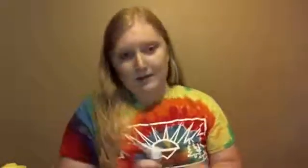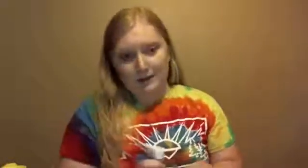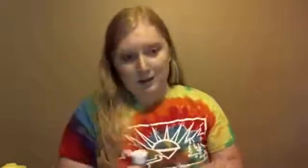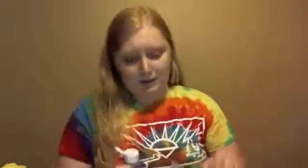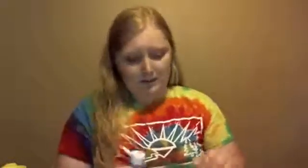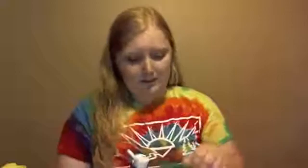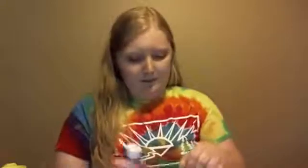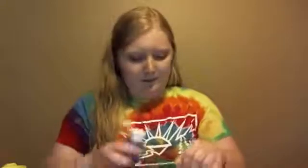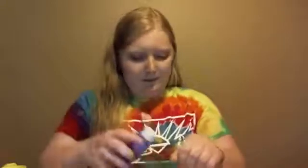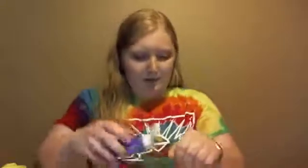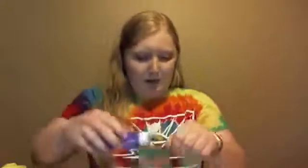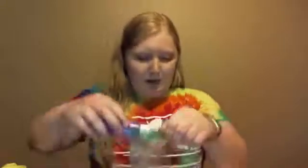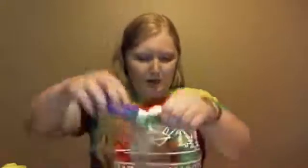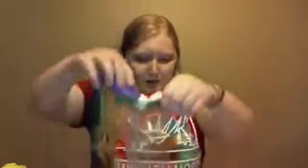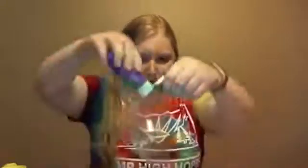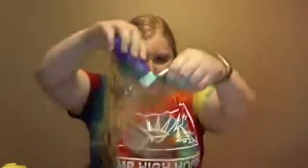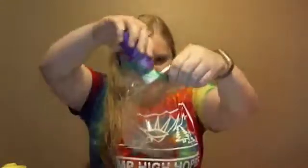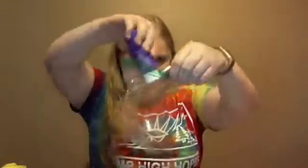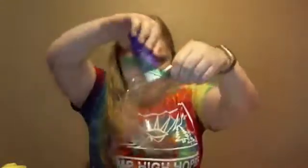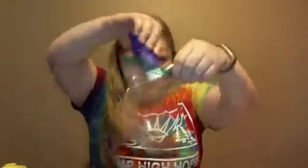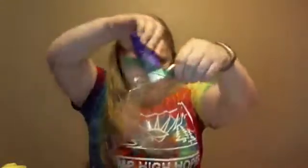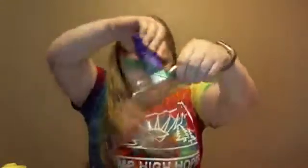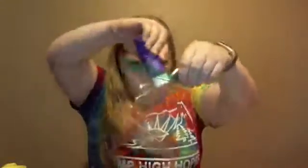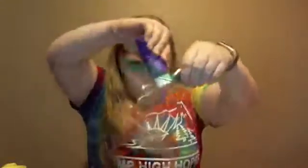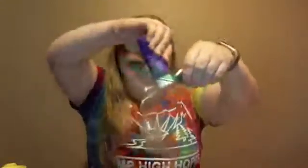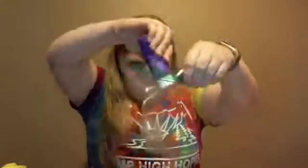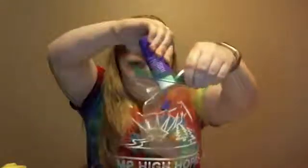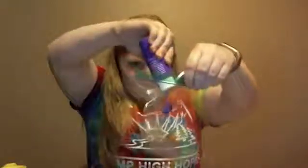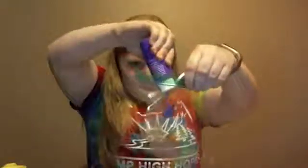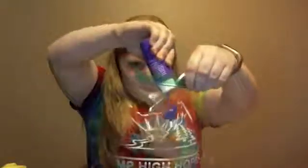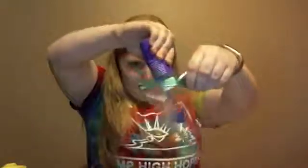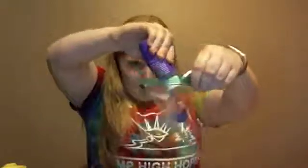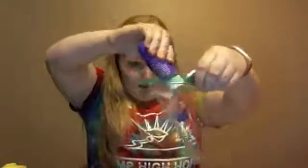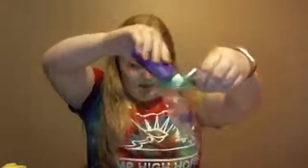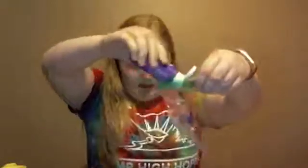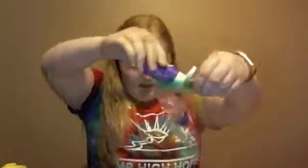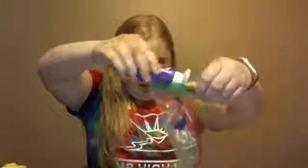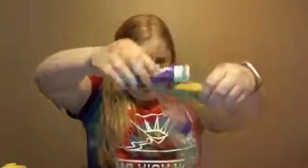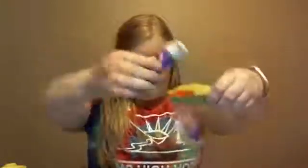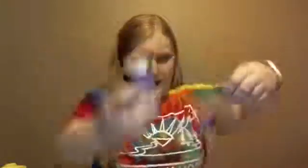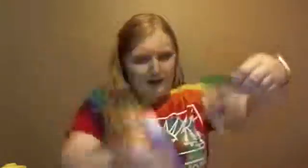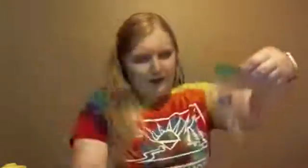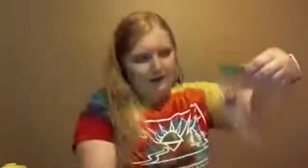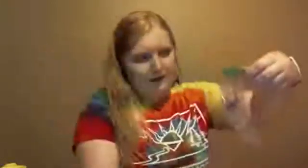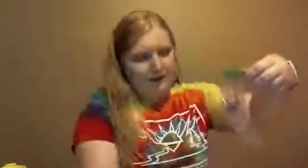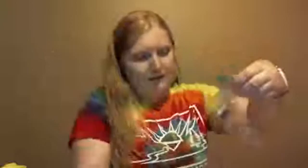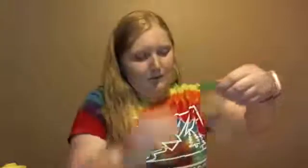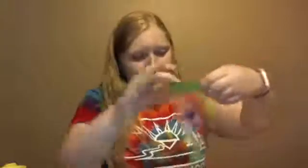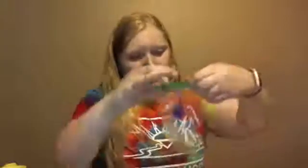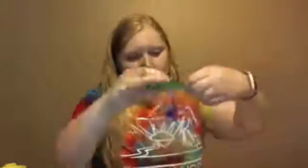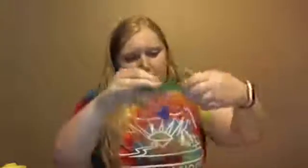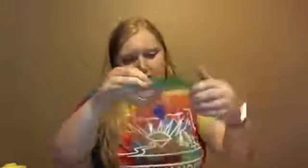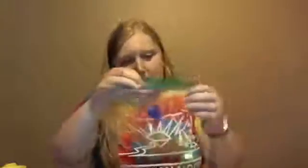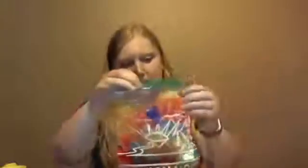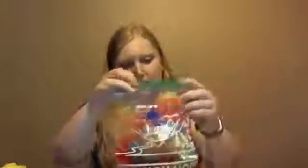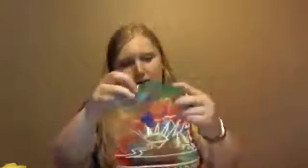to use it. So I'm just going to put in a little bit so I can kind of get a feel for what it's like. Oh